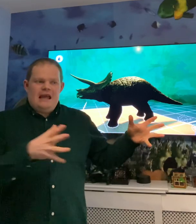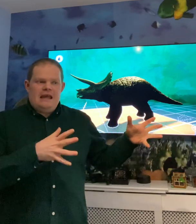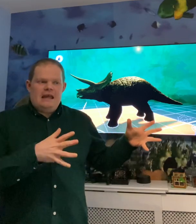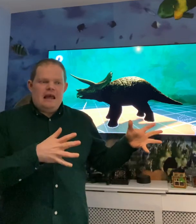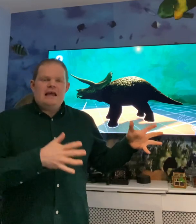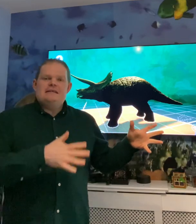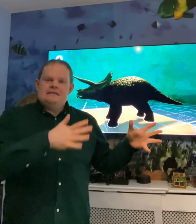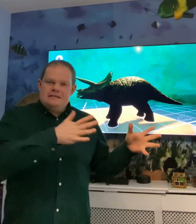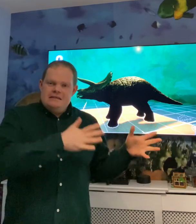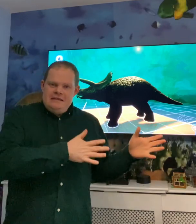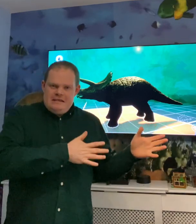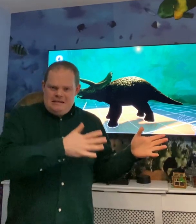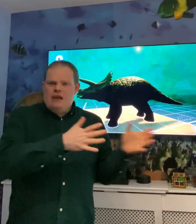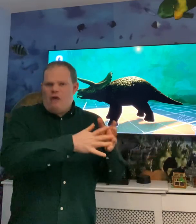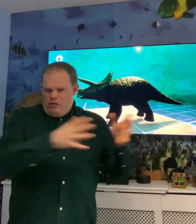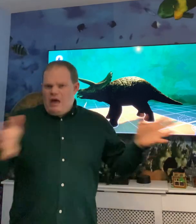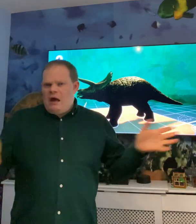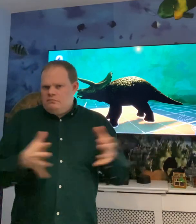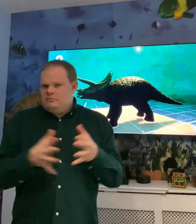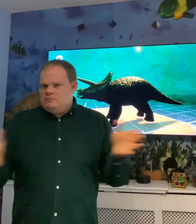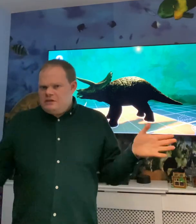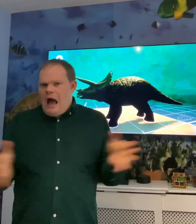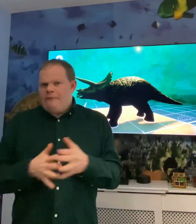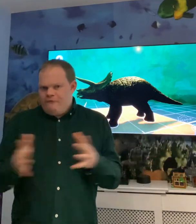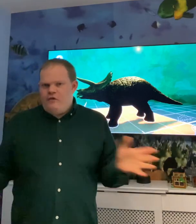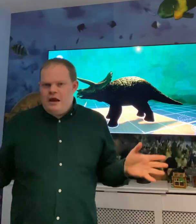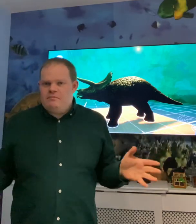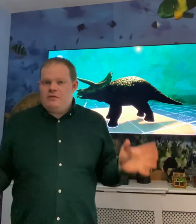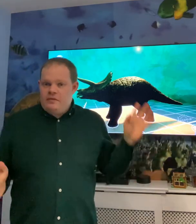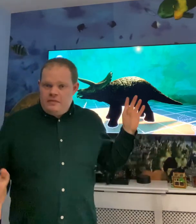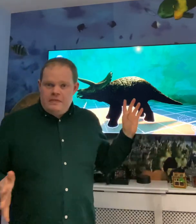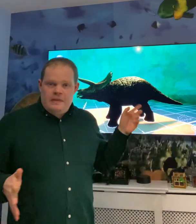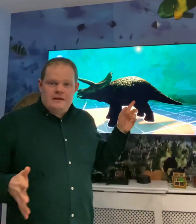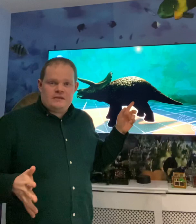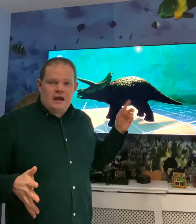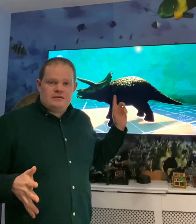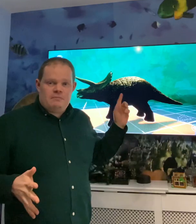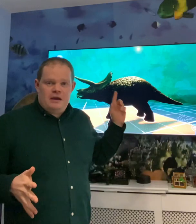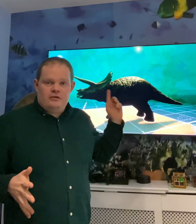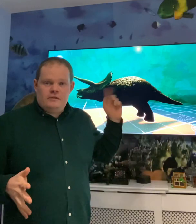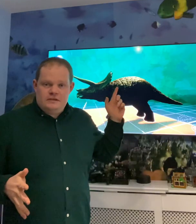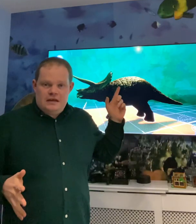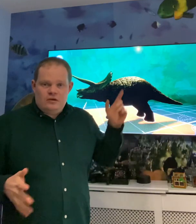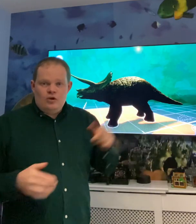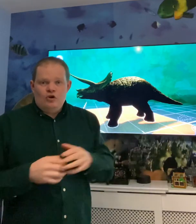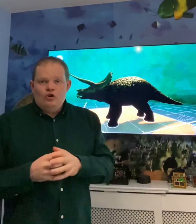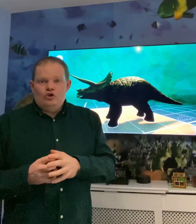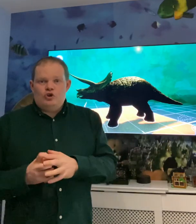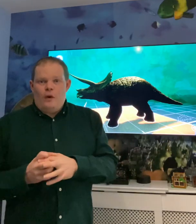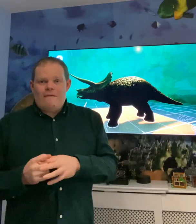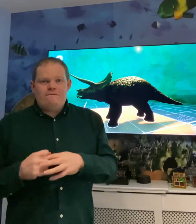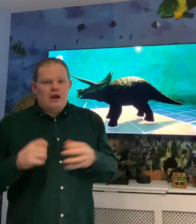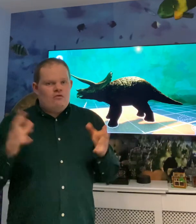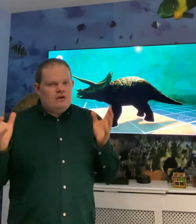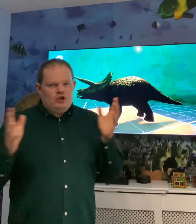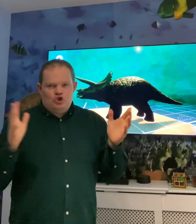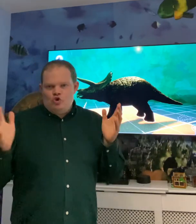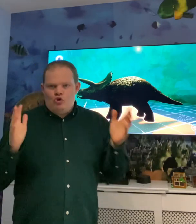say around that time frame that these guys appeared on the scene. So a very short